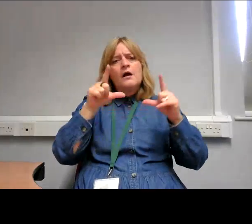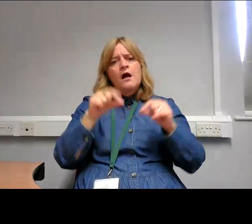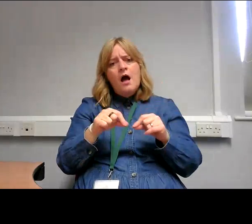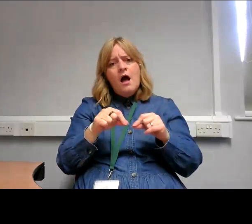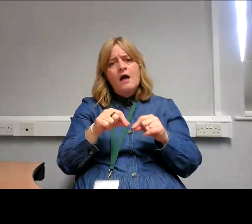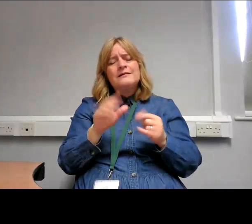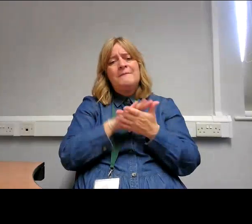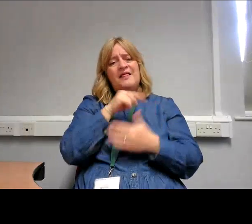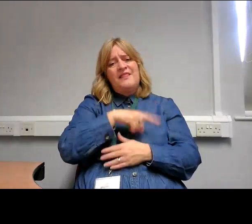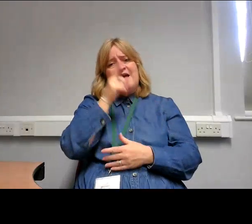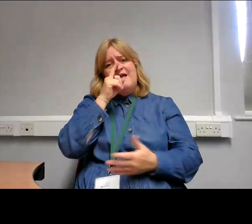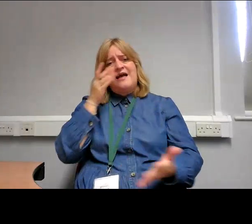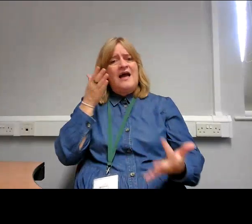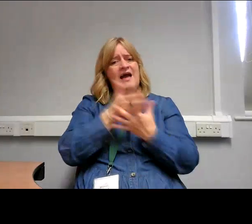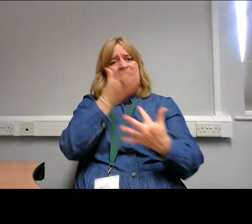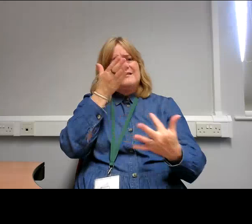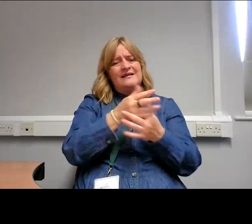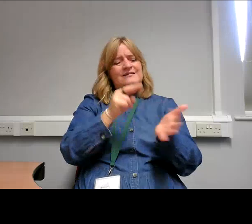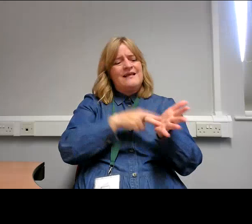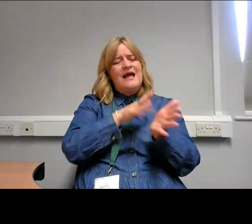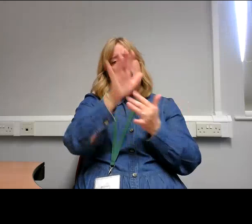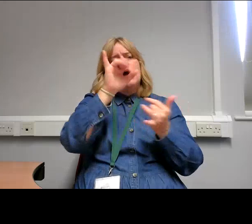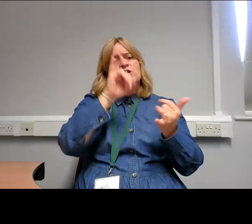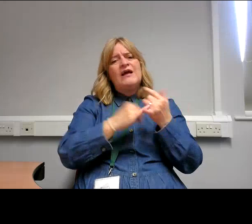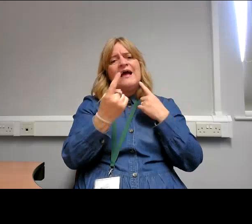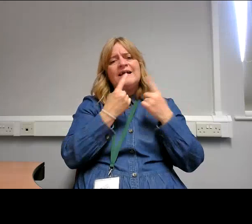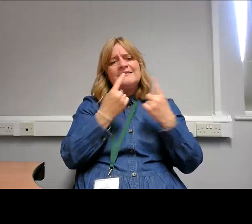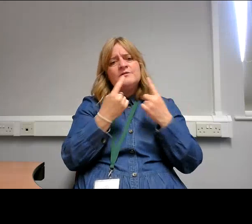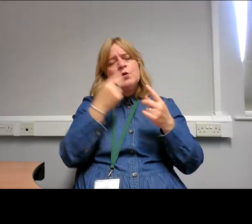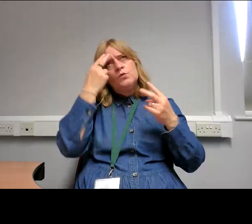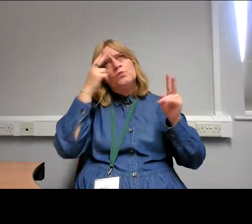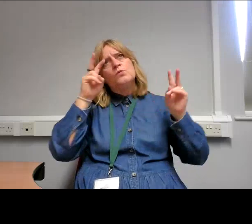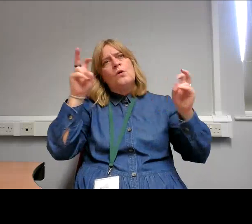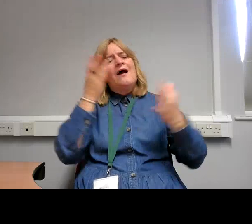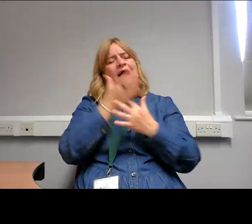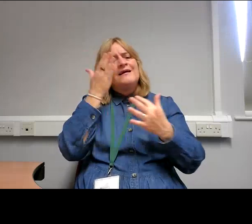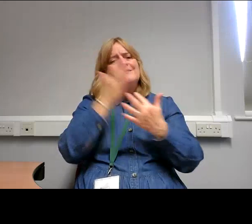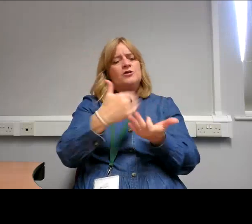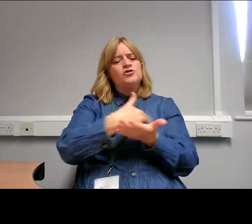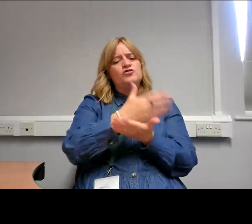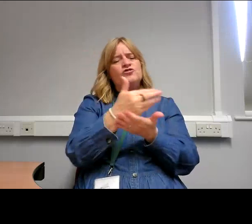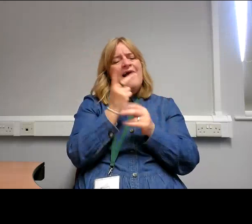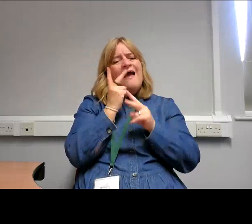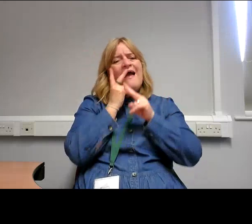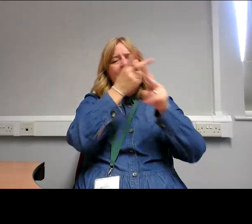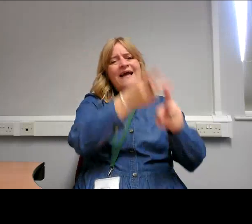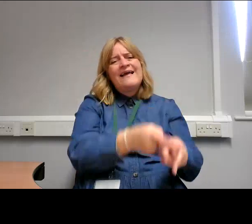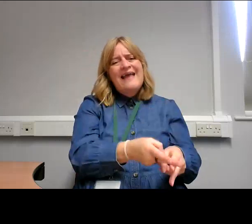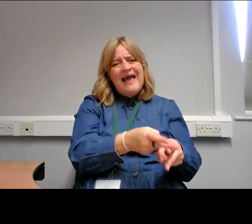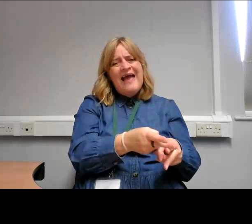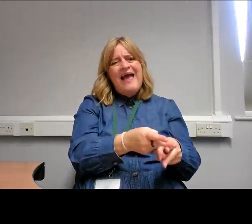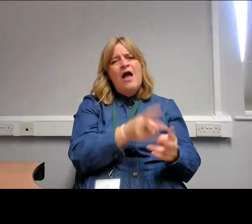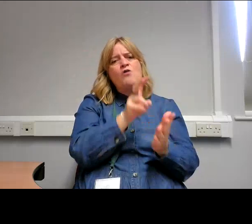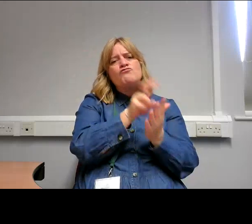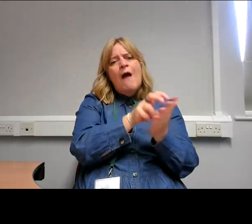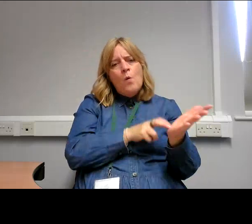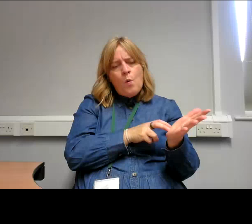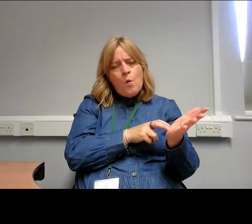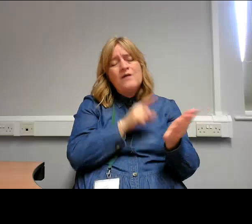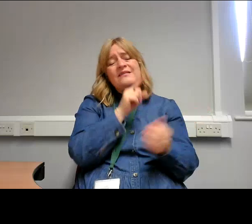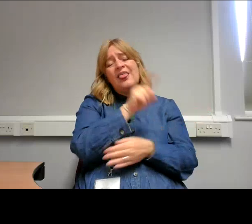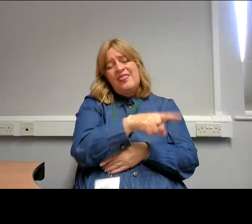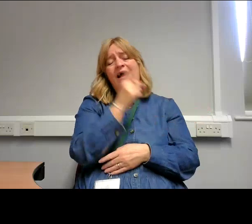NHS spine to be able to look at what we call the shared care record, a national kind of nationally available shared care record. So they can